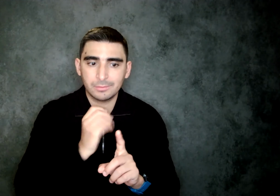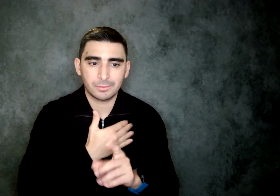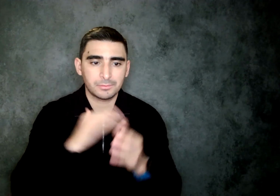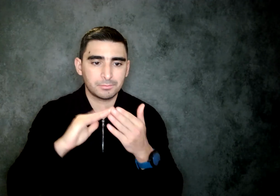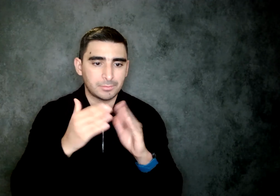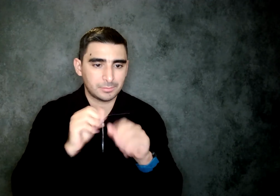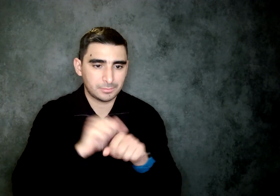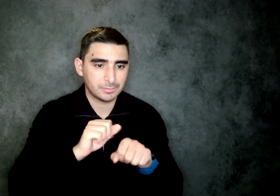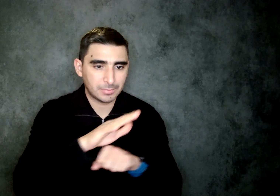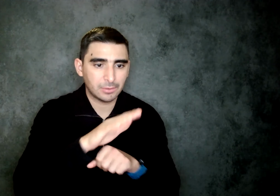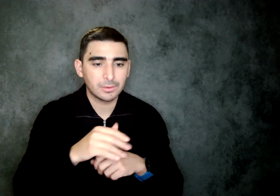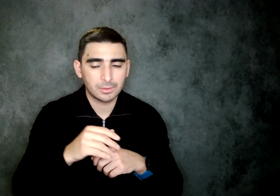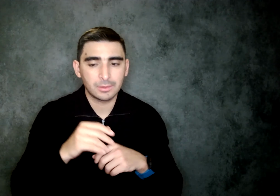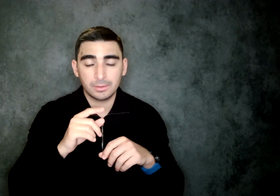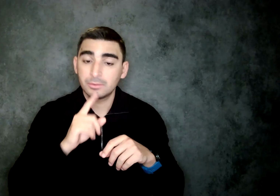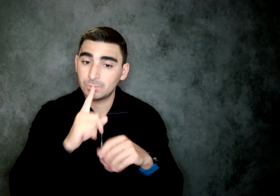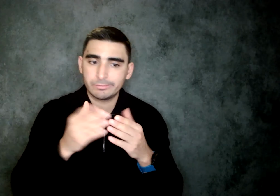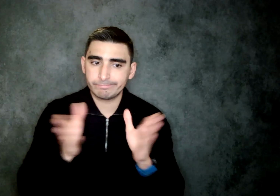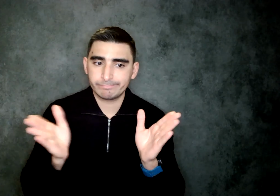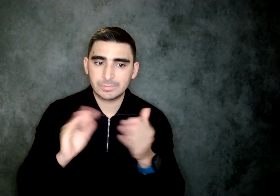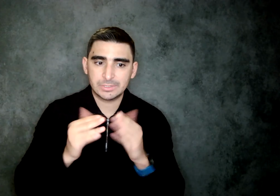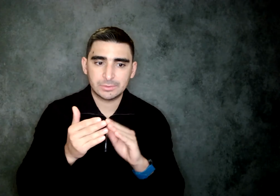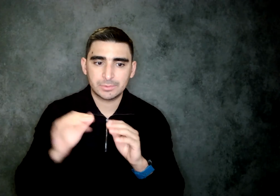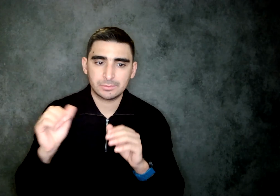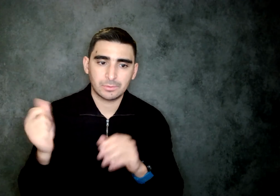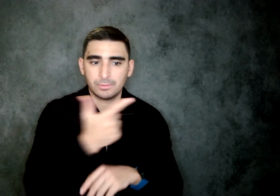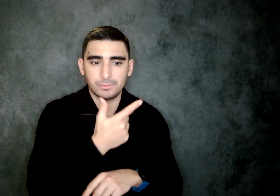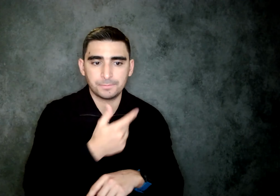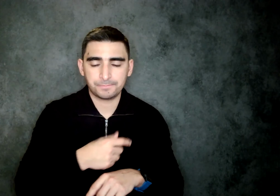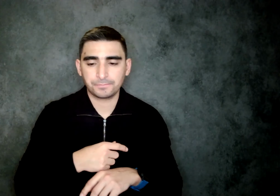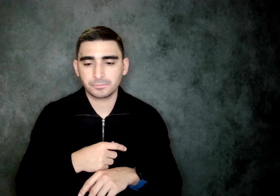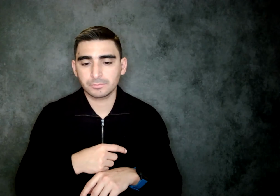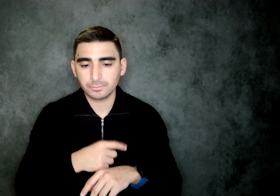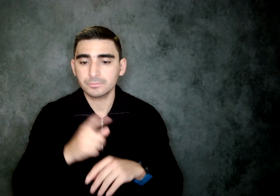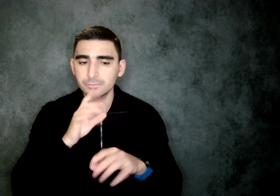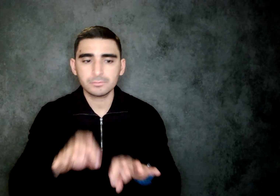communities in general. So I think while we talk about having the infrastructure